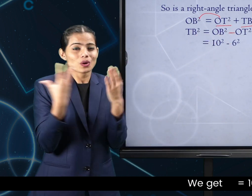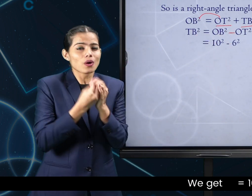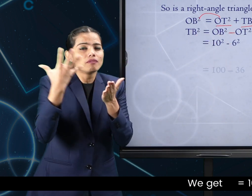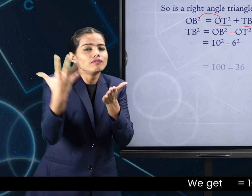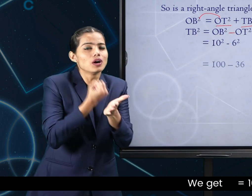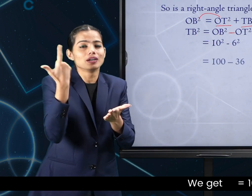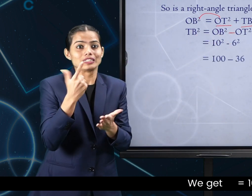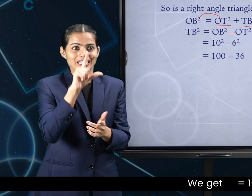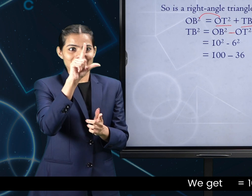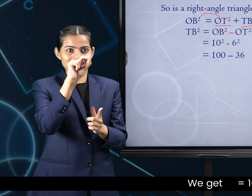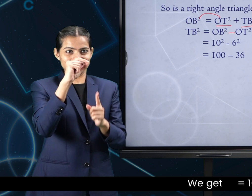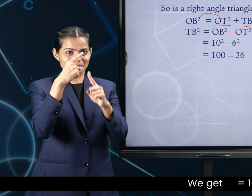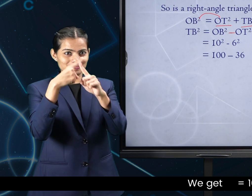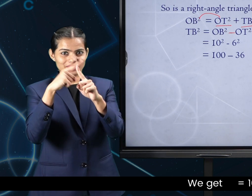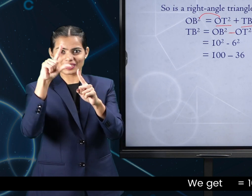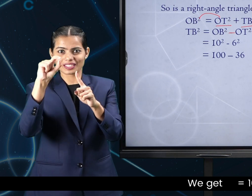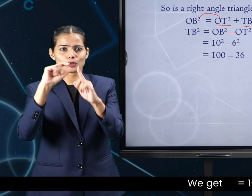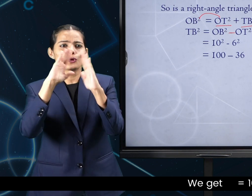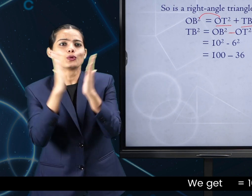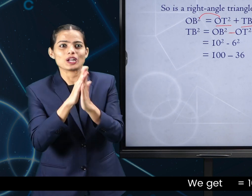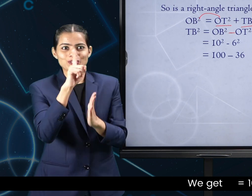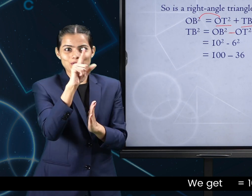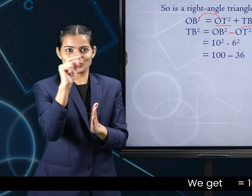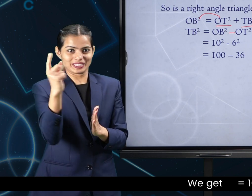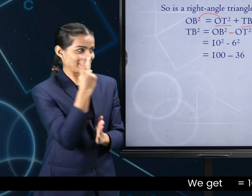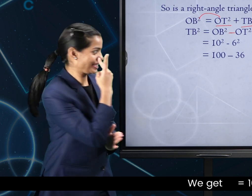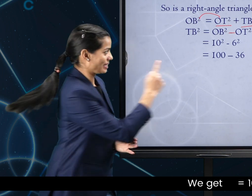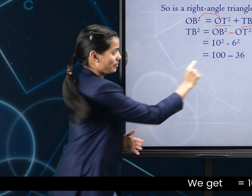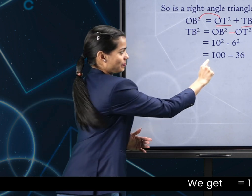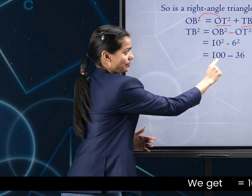We get is equal to 100 minus 36.